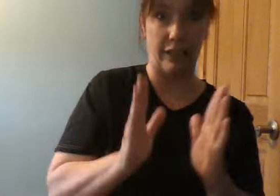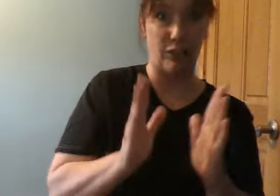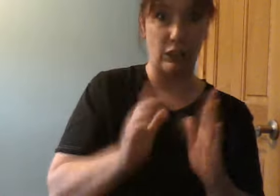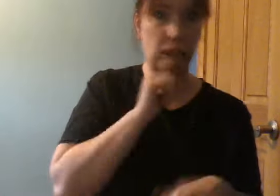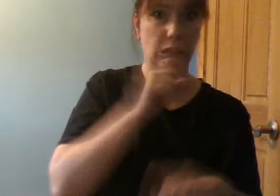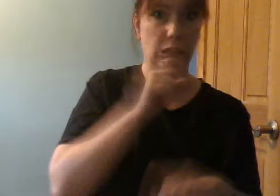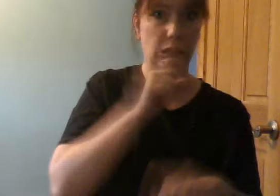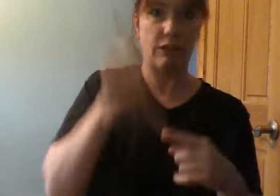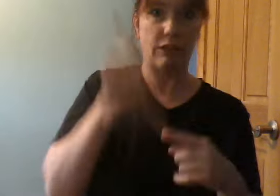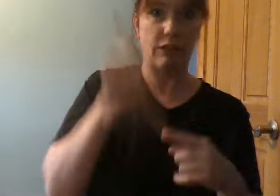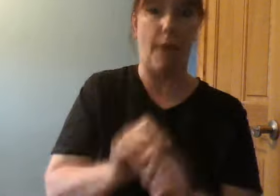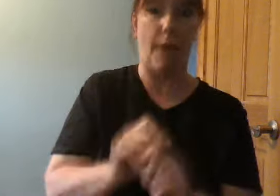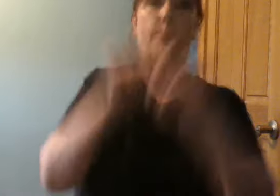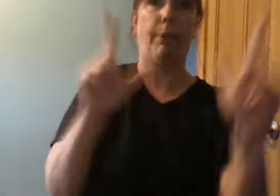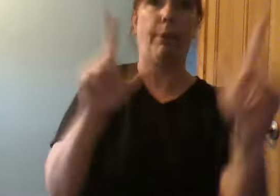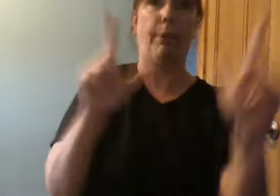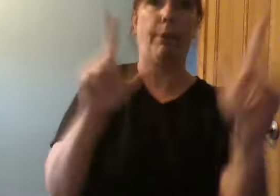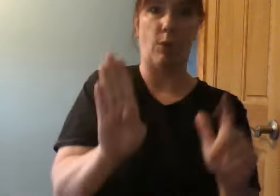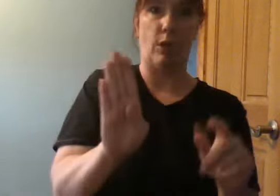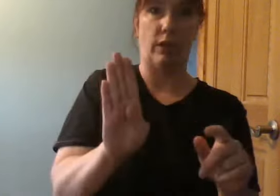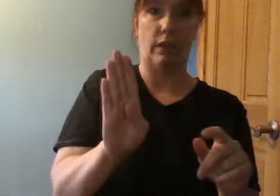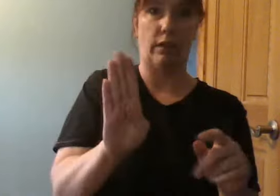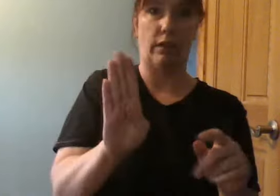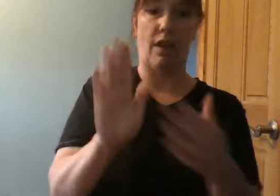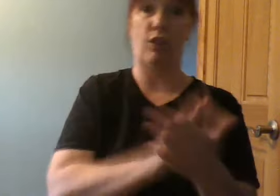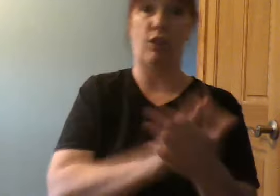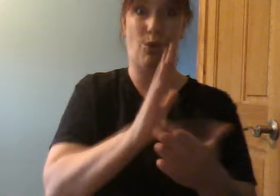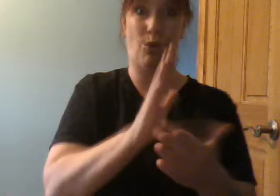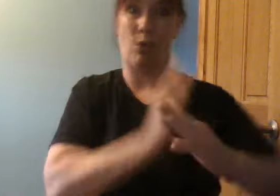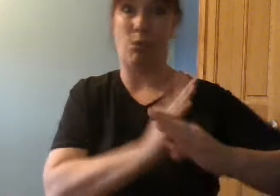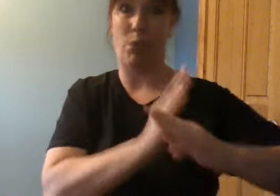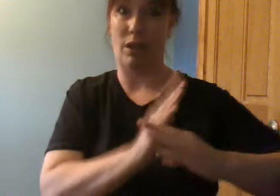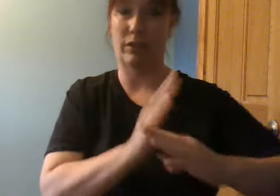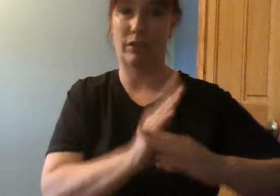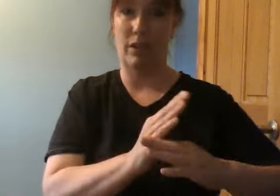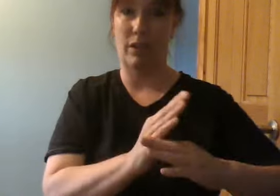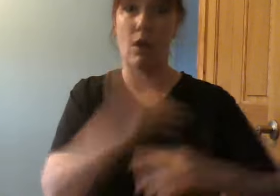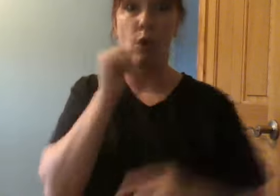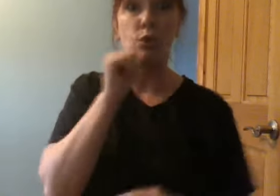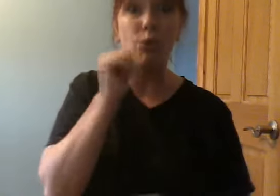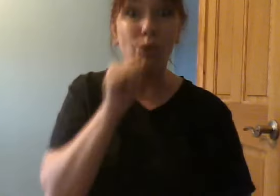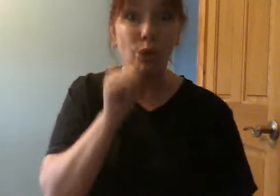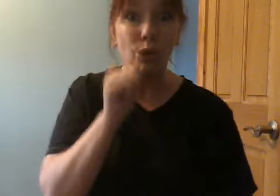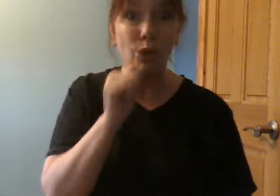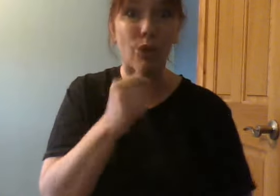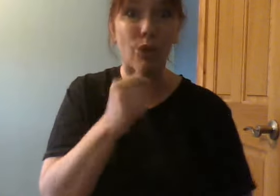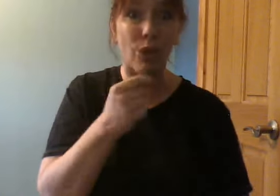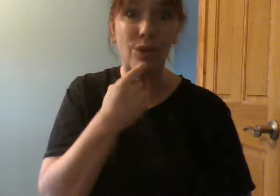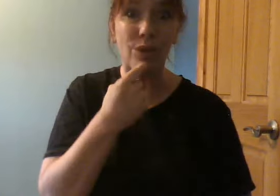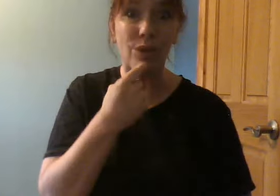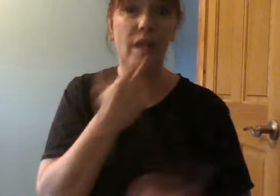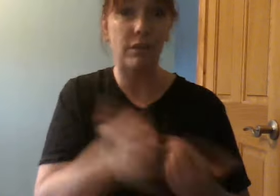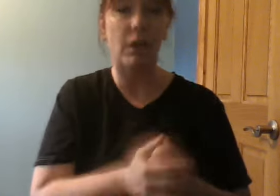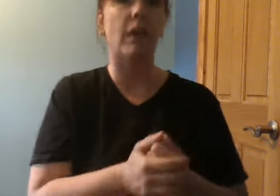Facebook until she gets home. So the girl tells her friends, guess what happened? The teacher logged in. So the girls just all logged into Facebook on their phones and deleted their